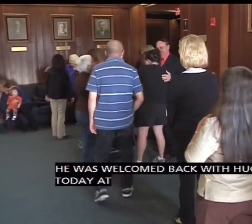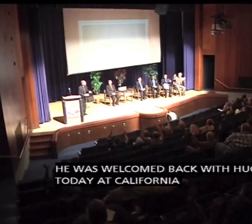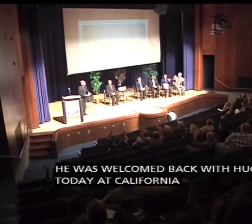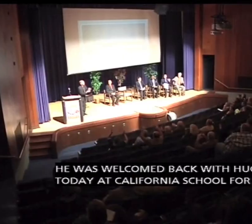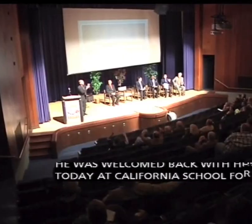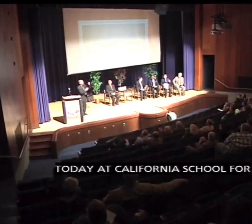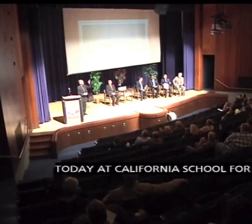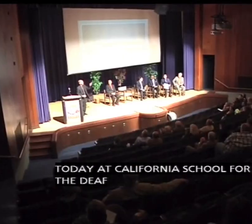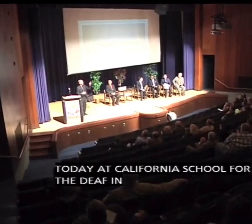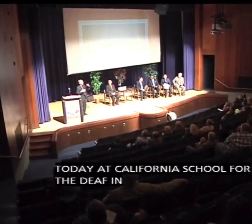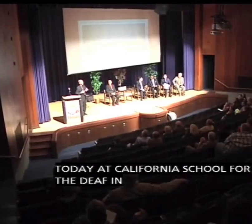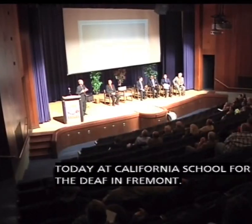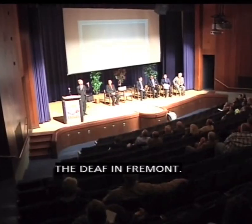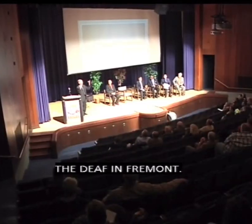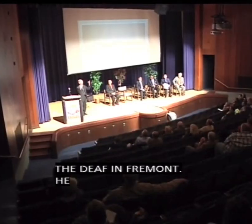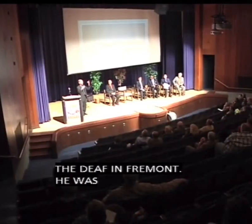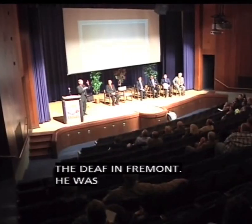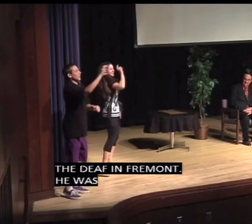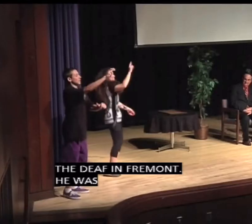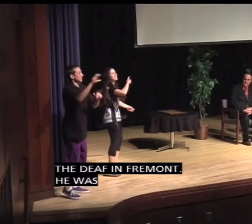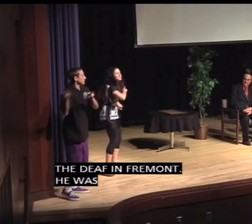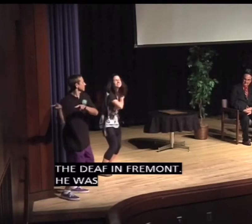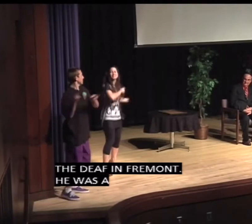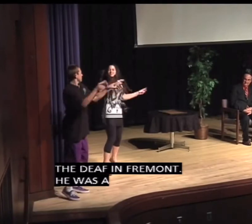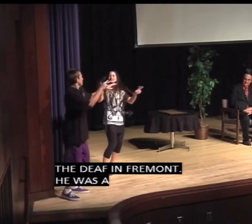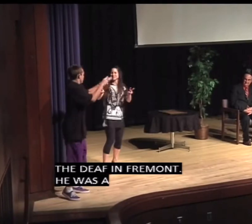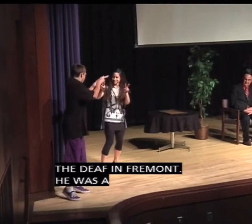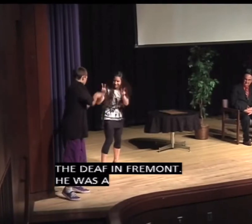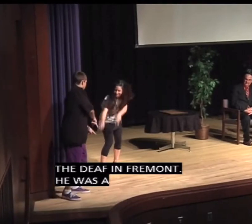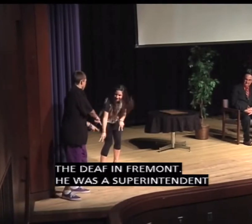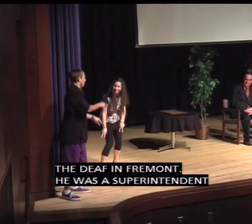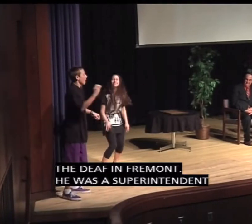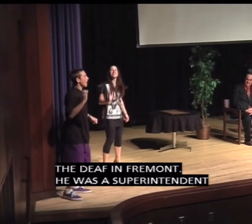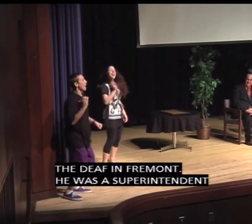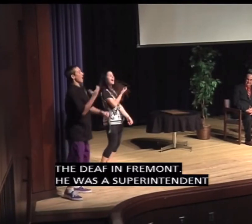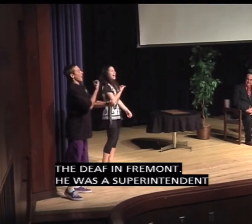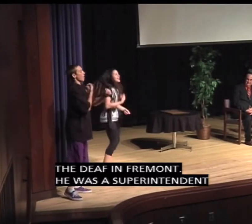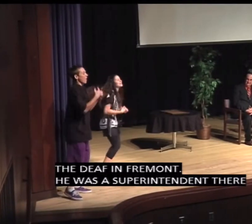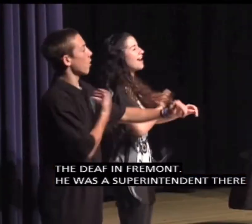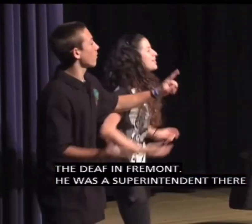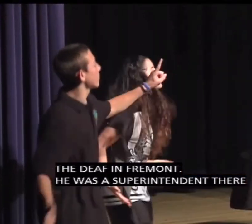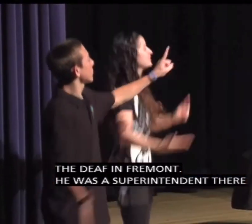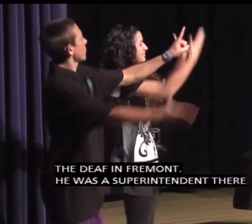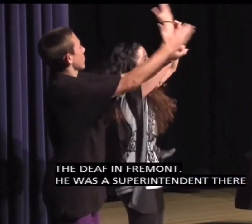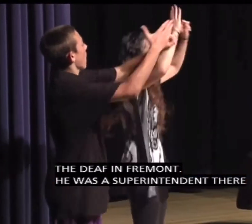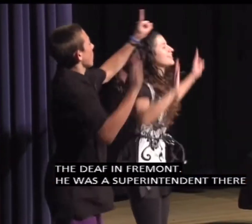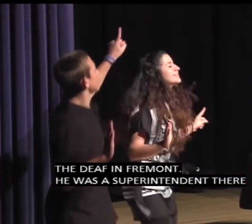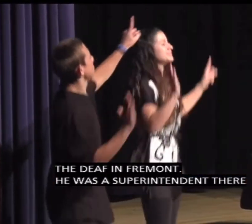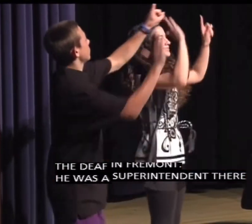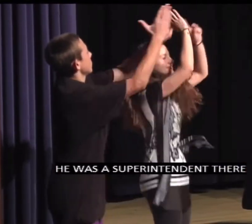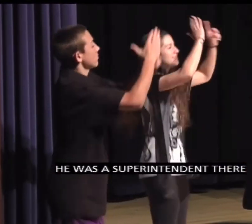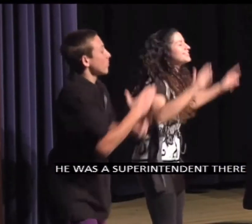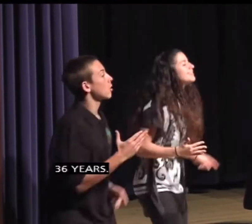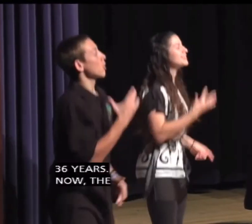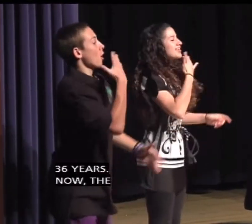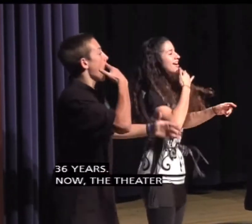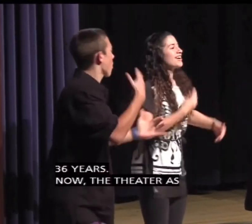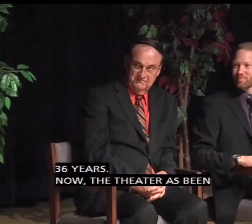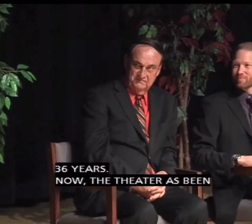and now the theater has been renamed in his honor. Students performed the school song in sign language. Klopping says he's most proud that his